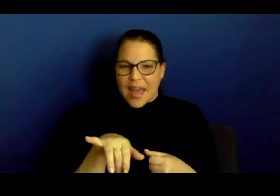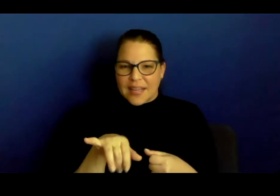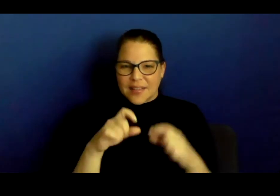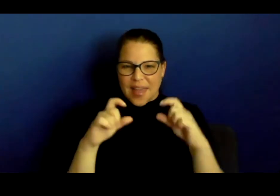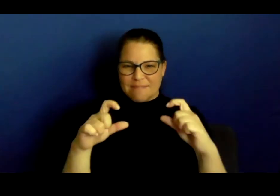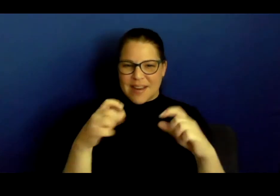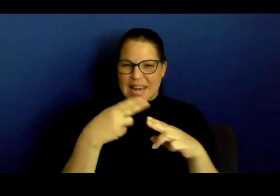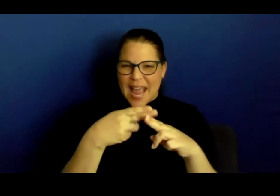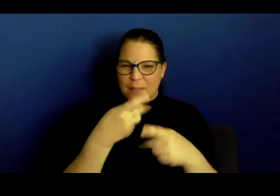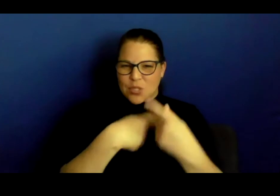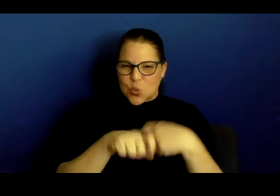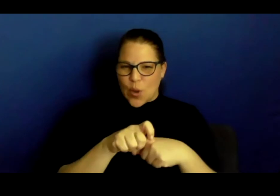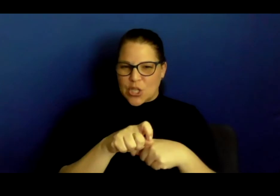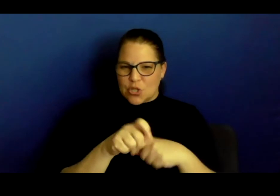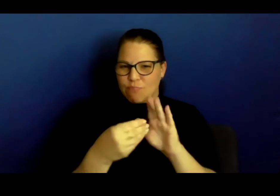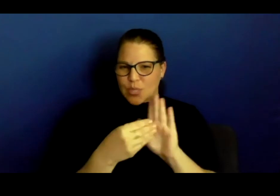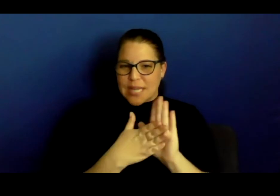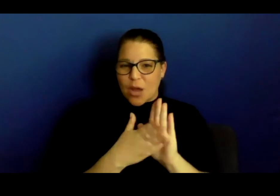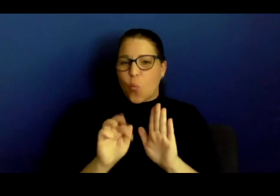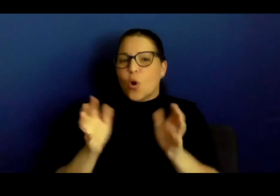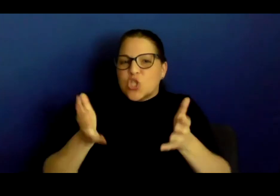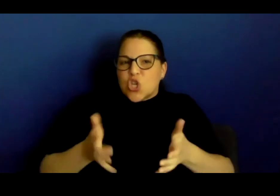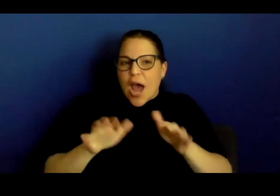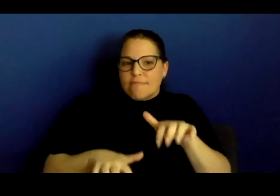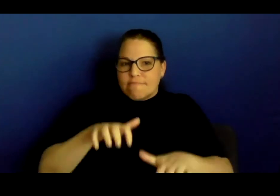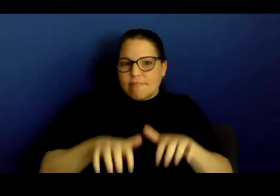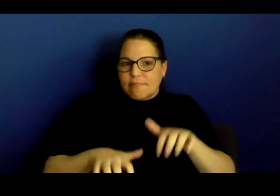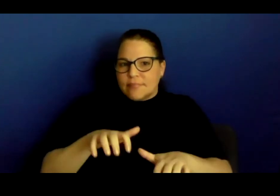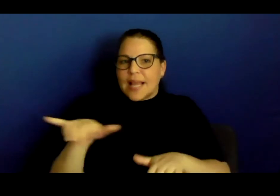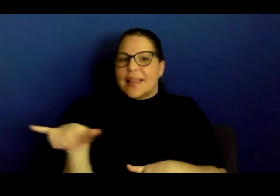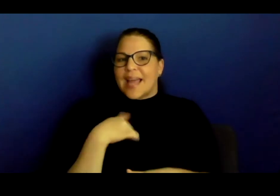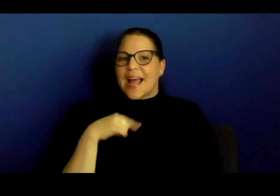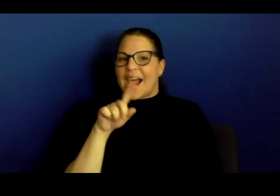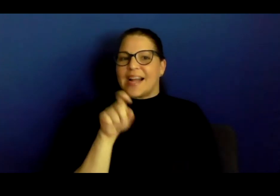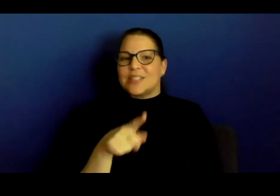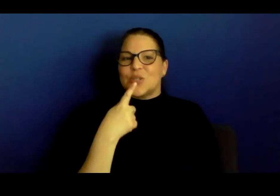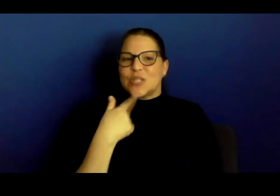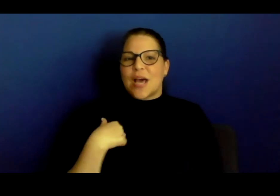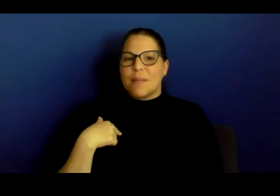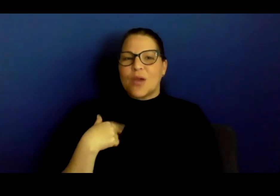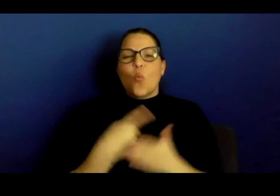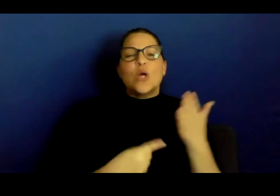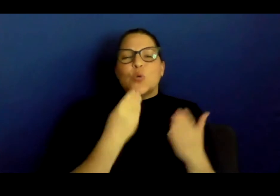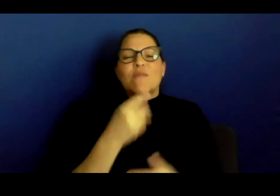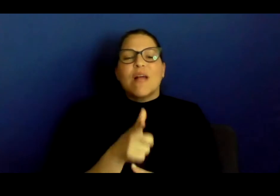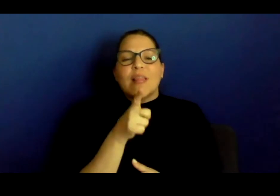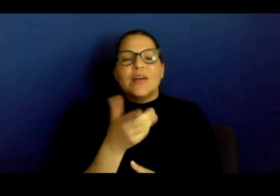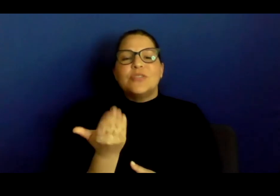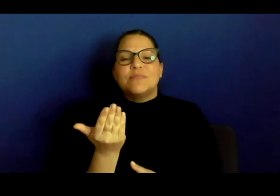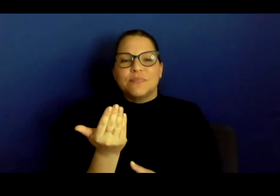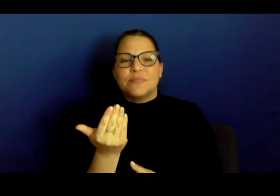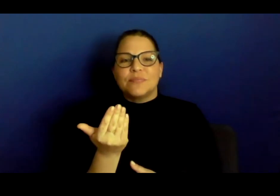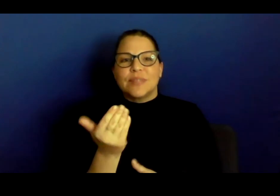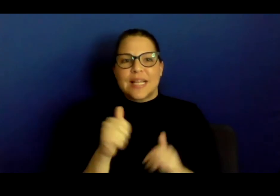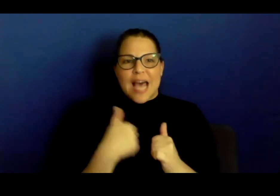here. Or in the chat, right? The way when I asked you about telling me what you had for lunch is a way of